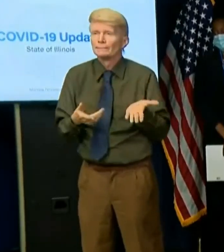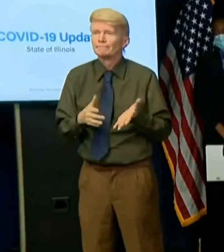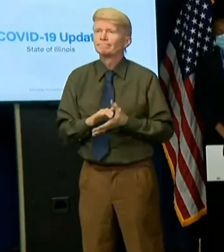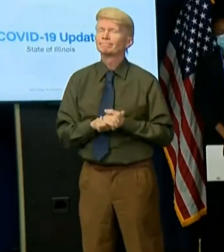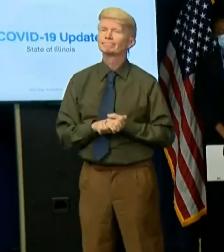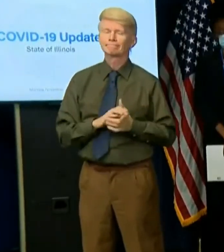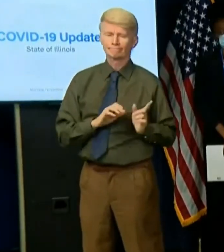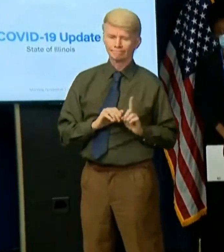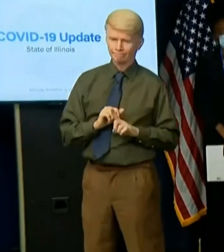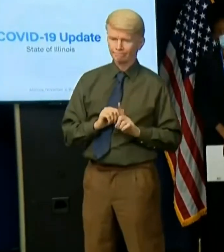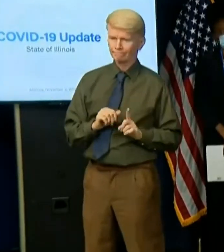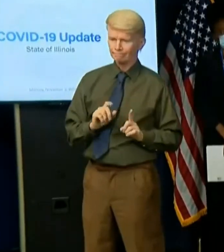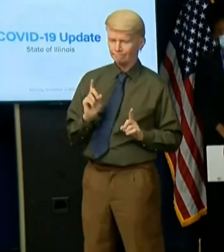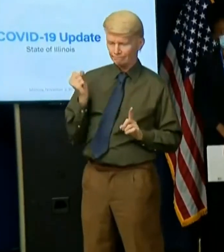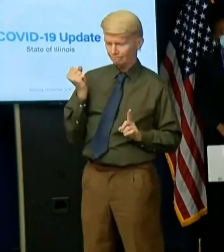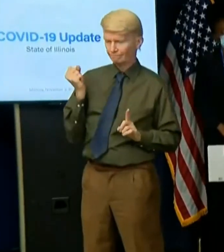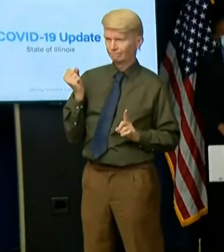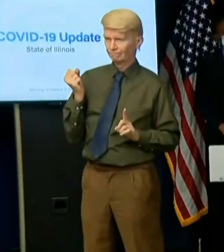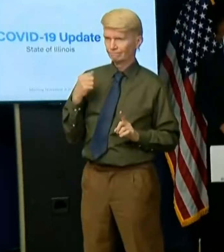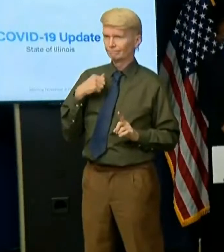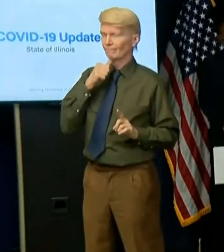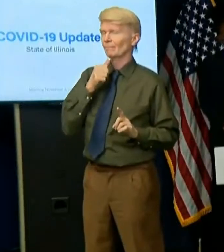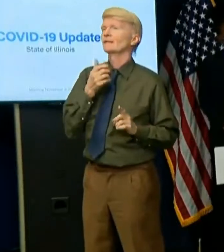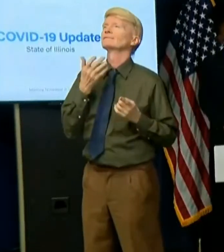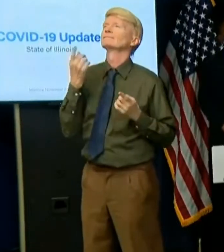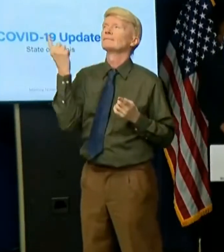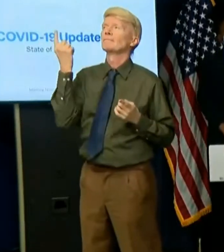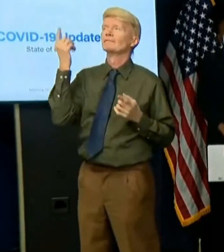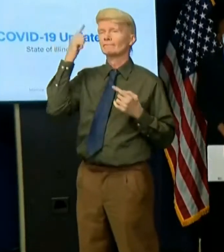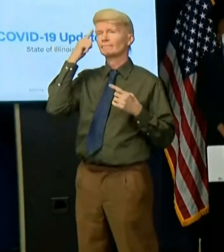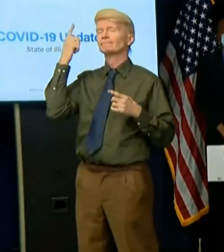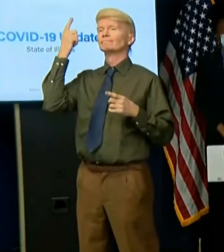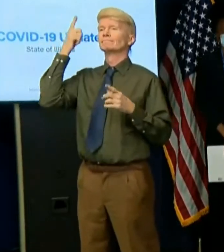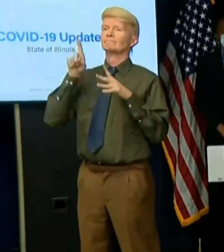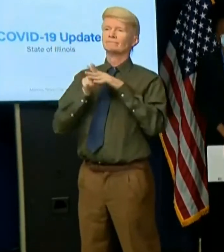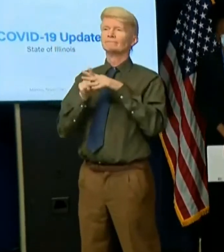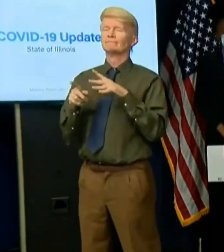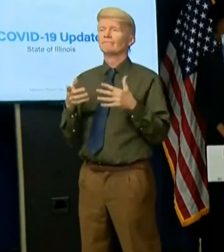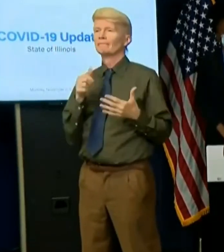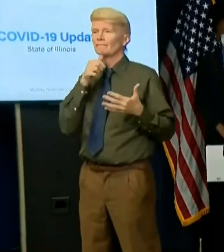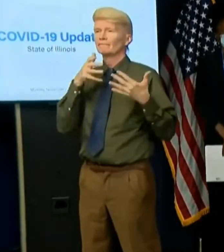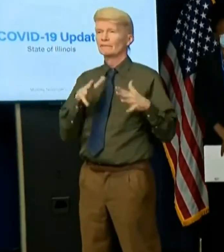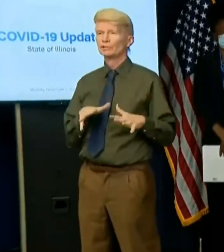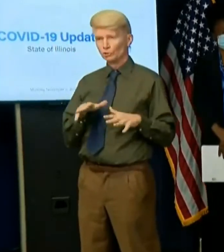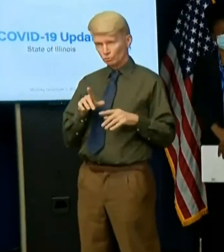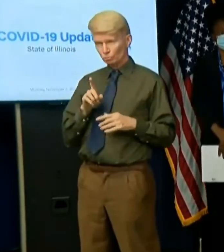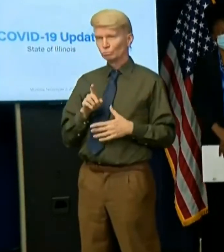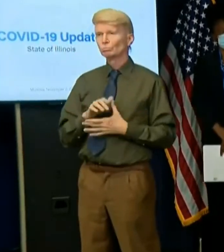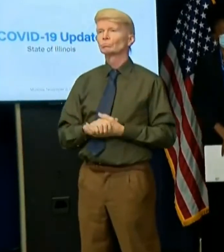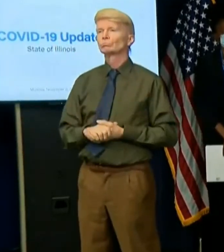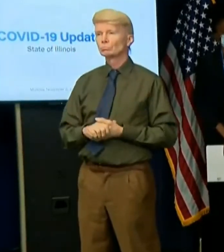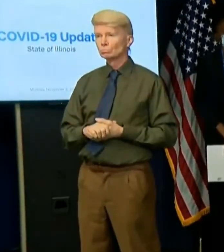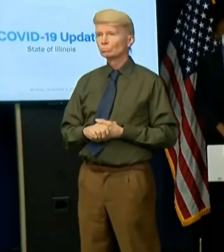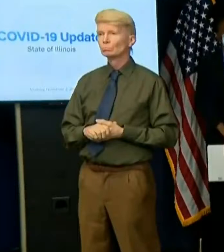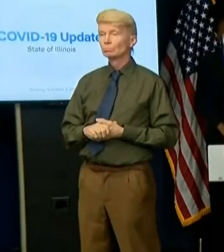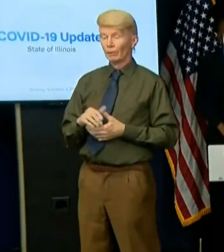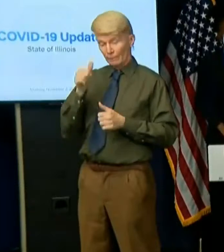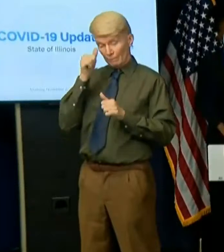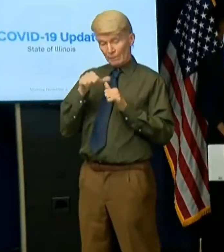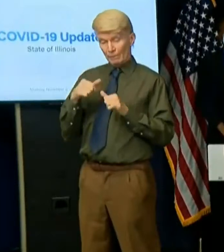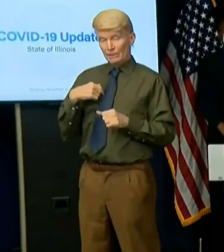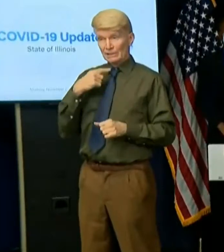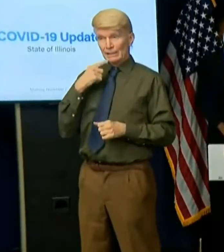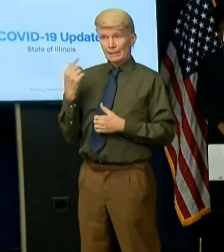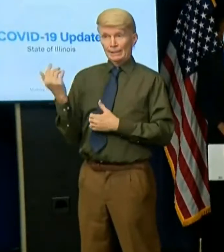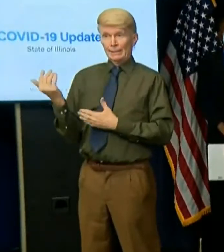Sorry, I just want to complete something I was saying in the last question, and that's that as I said at the, as in the beginning of